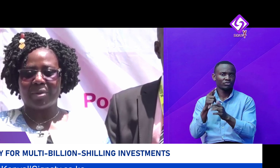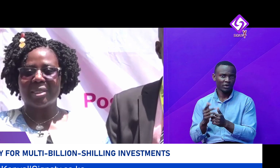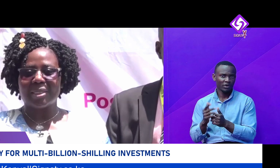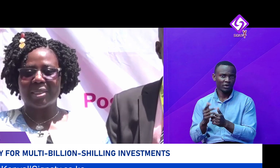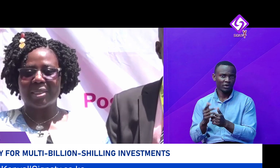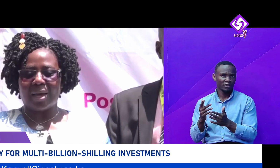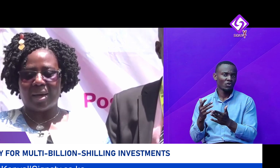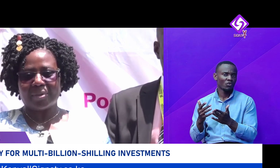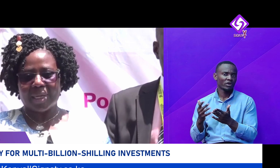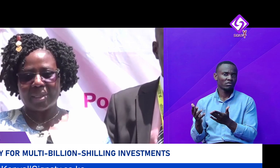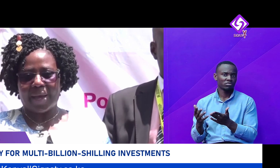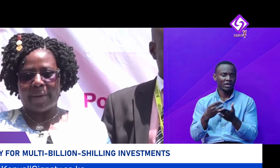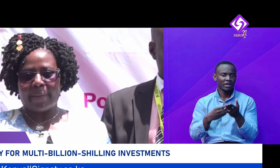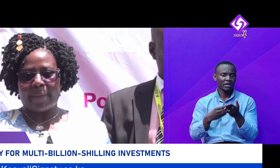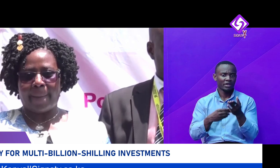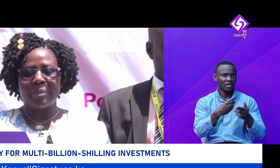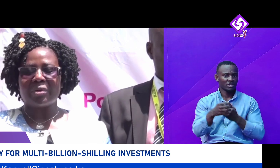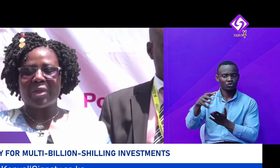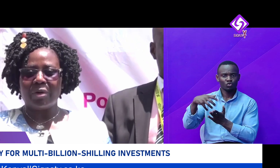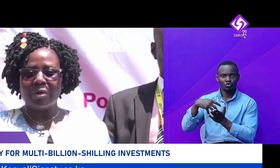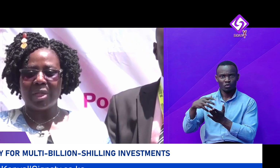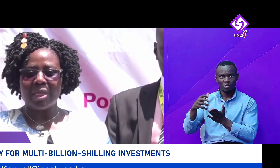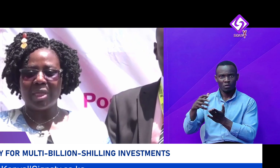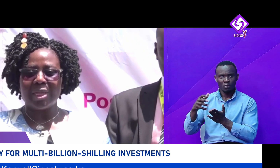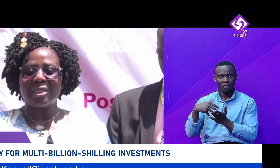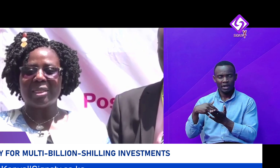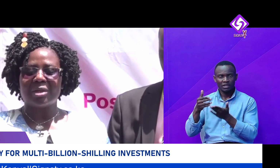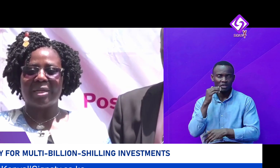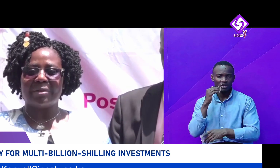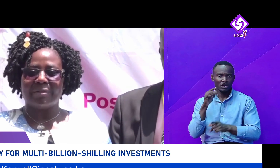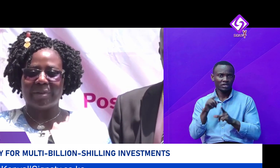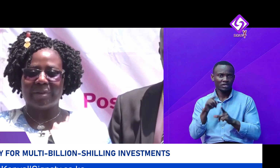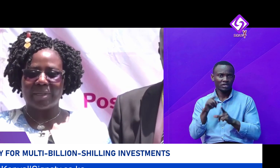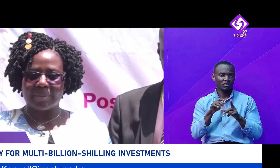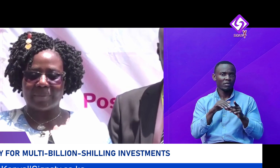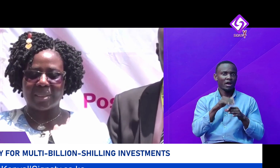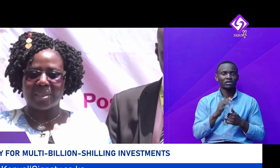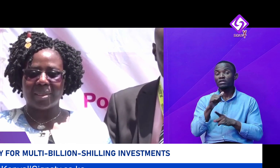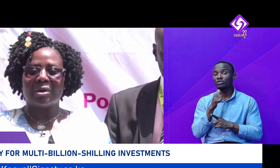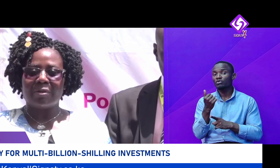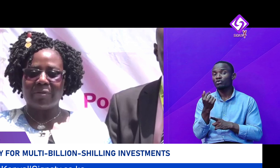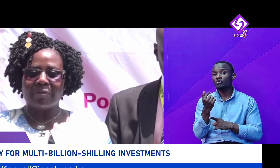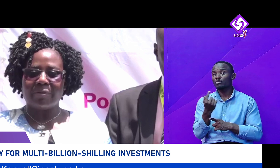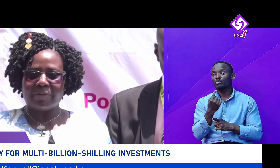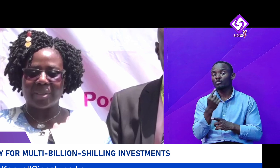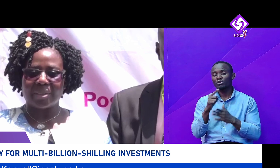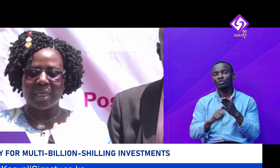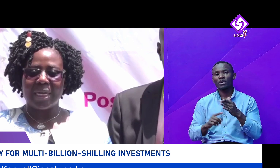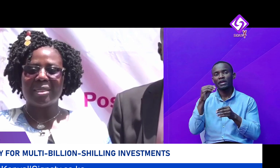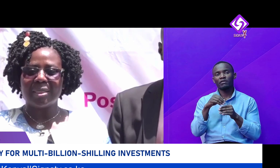supermarkets within Siaya and outside Siaya. So therefore, this is not just an investment conference.